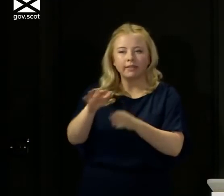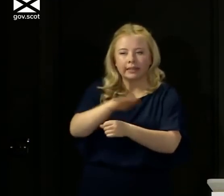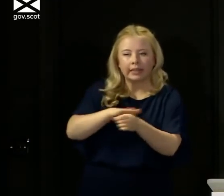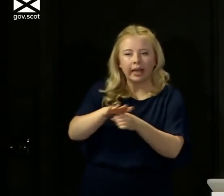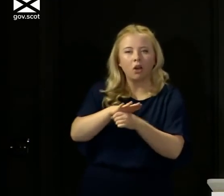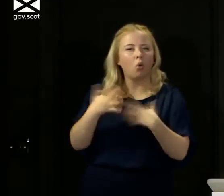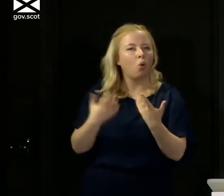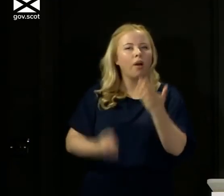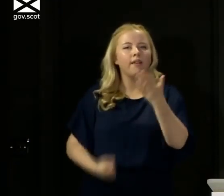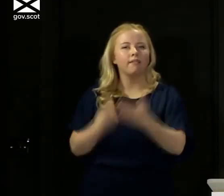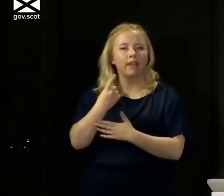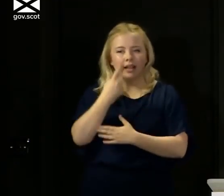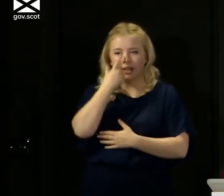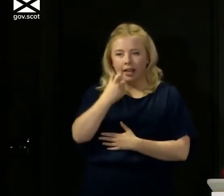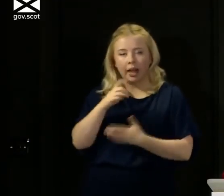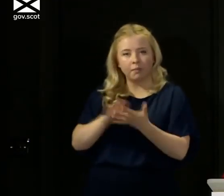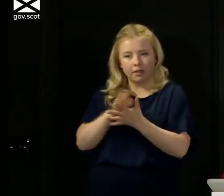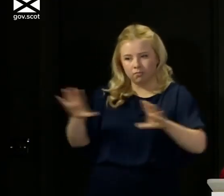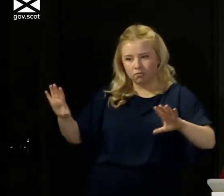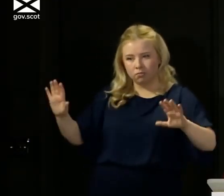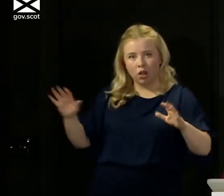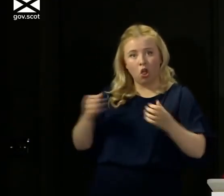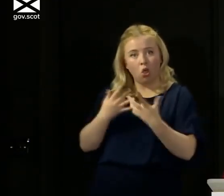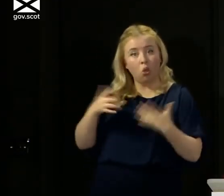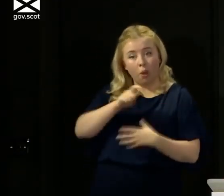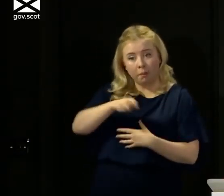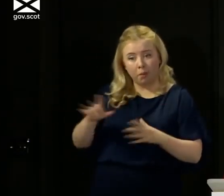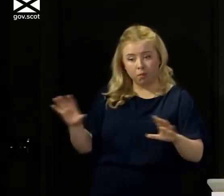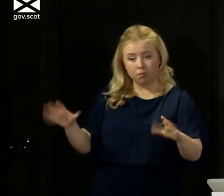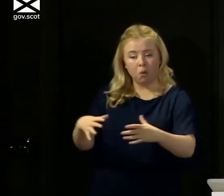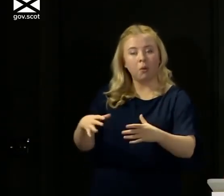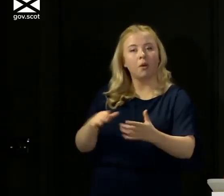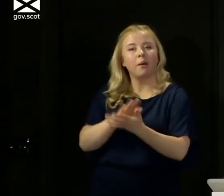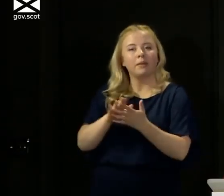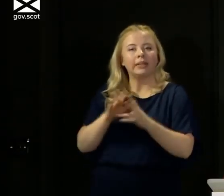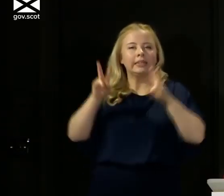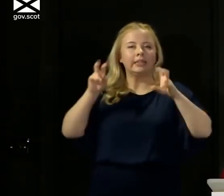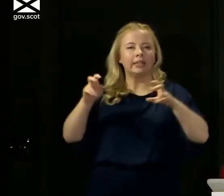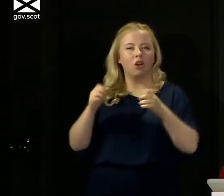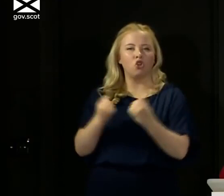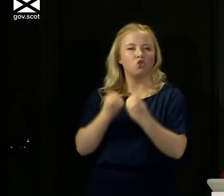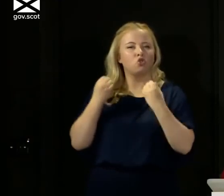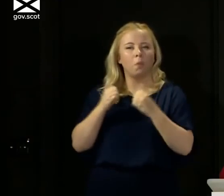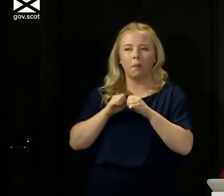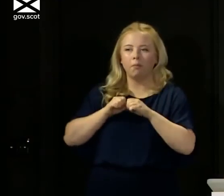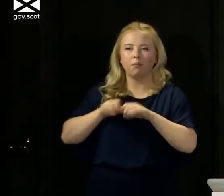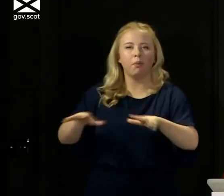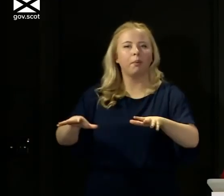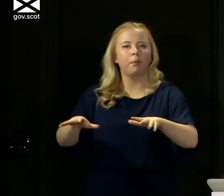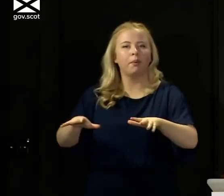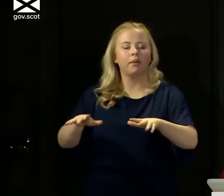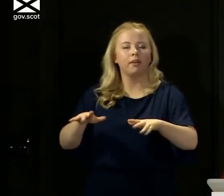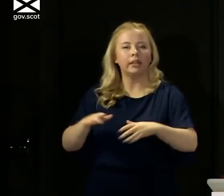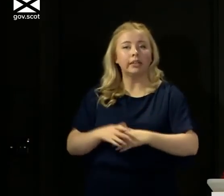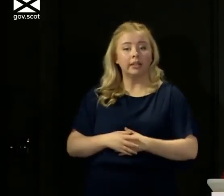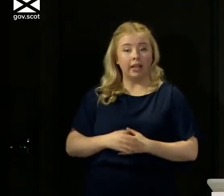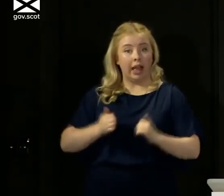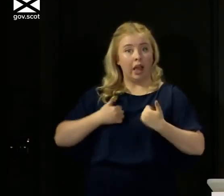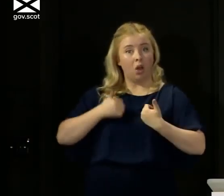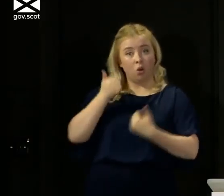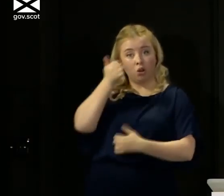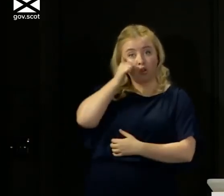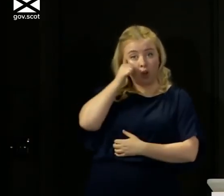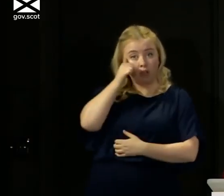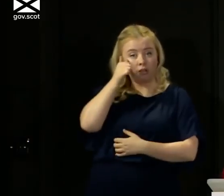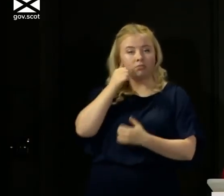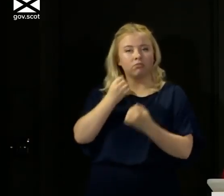events that can cause clusters and effectively become super spreading events. So our knowledge and our understanding of transmission is